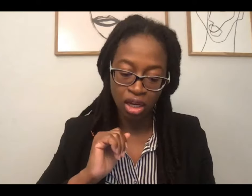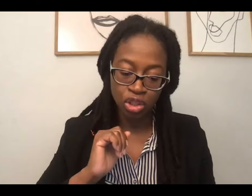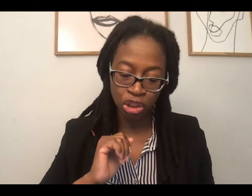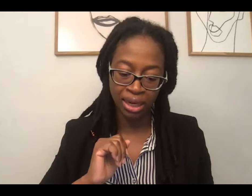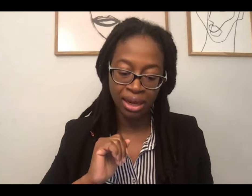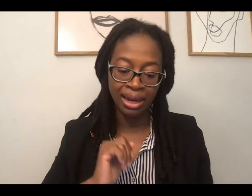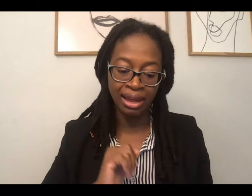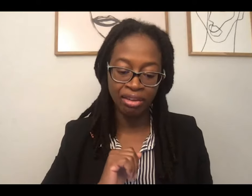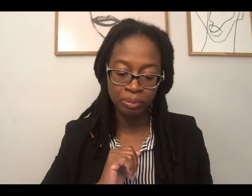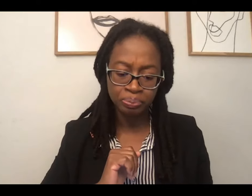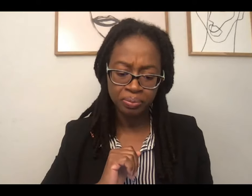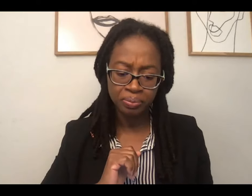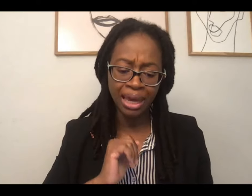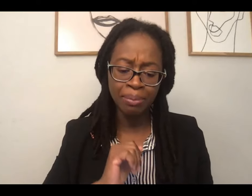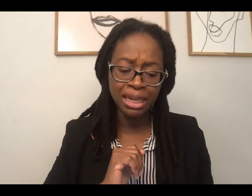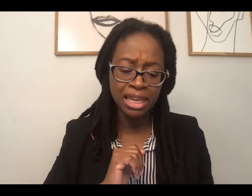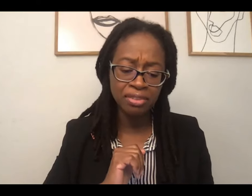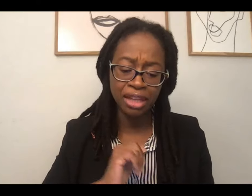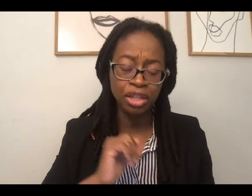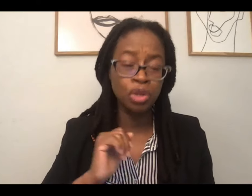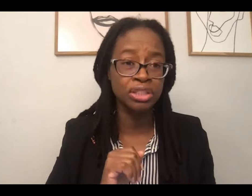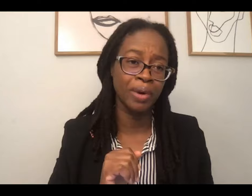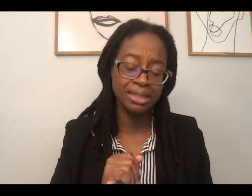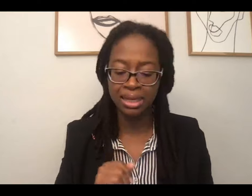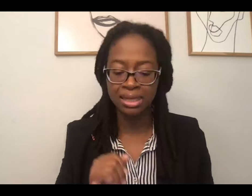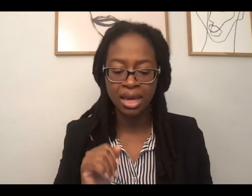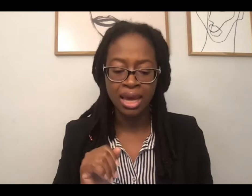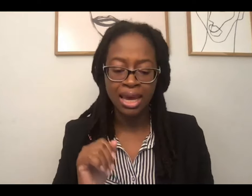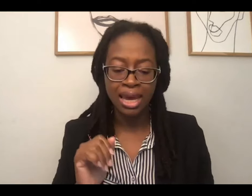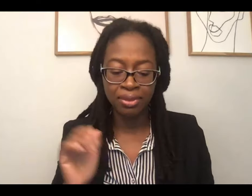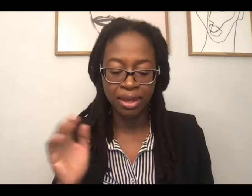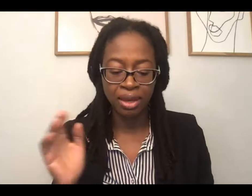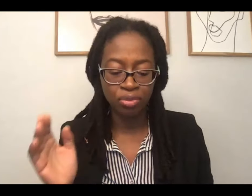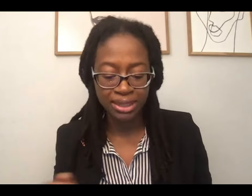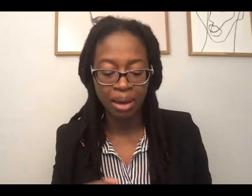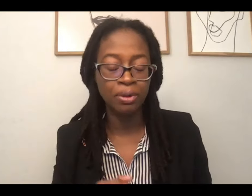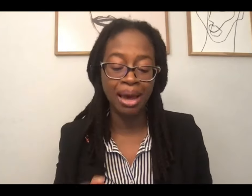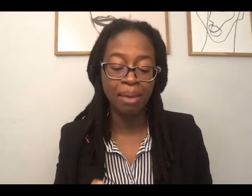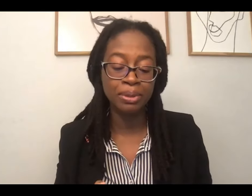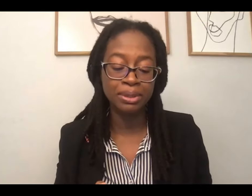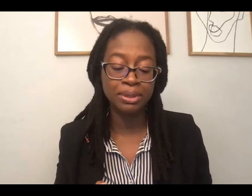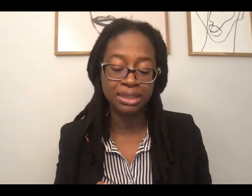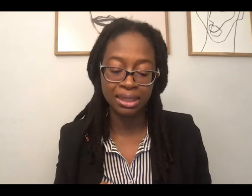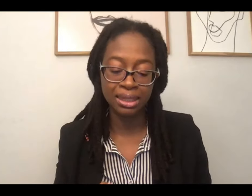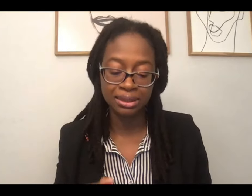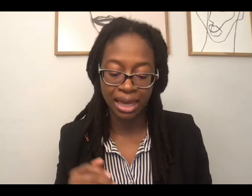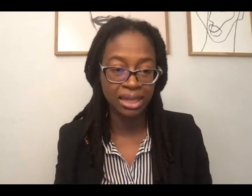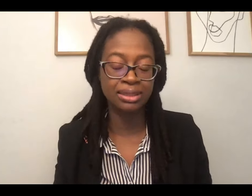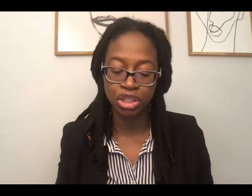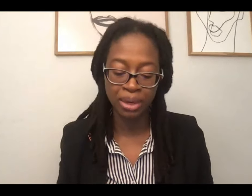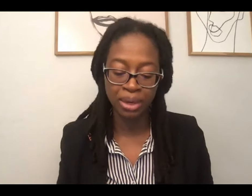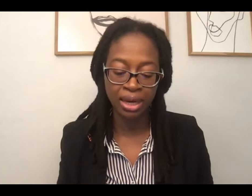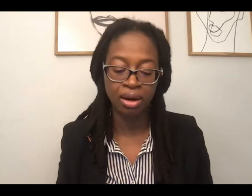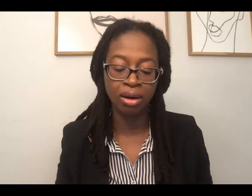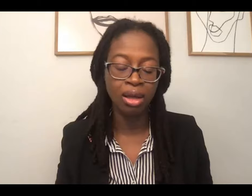tertiary level. I believe that the University of the West Indies, the campuses at St. Augustine and